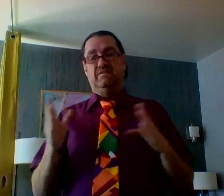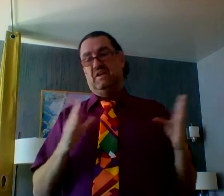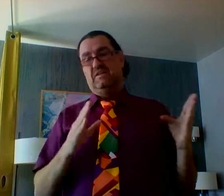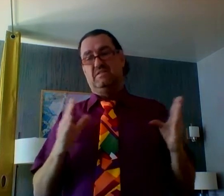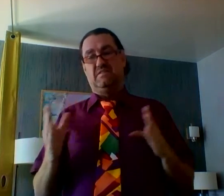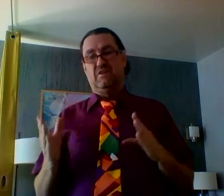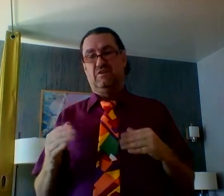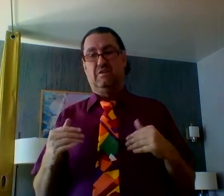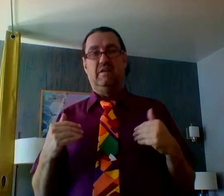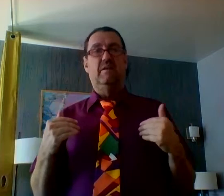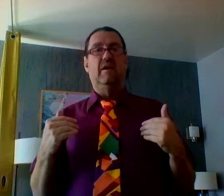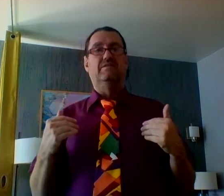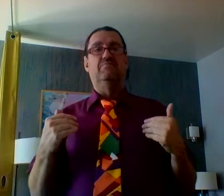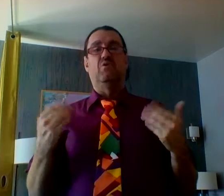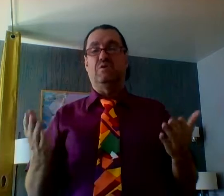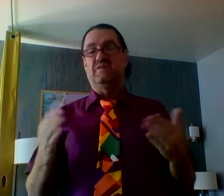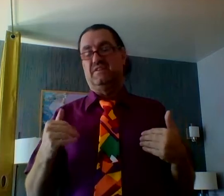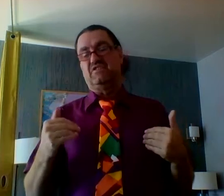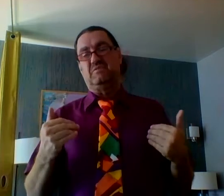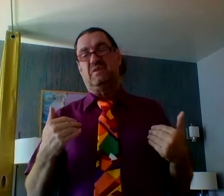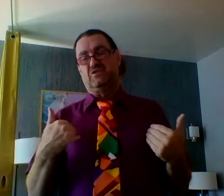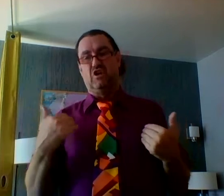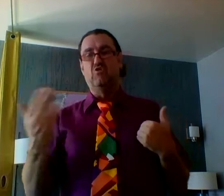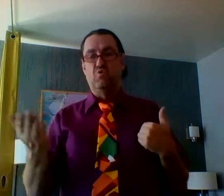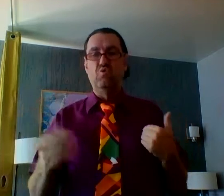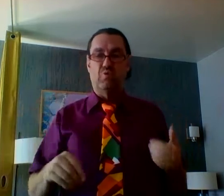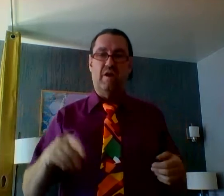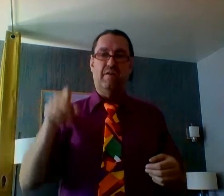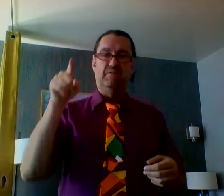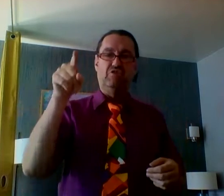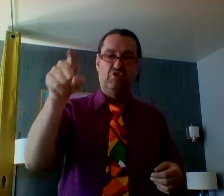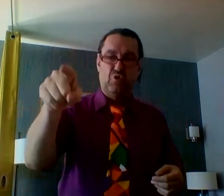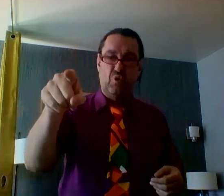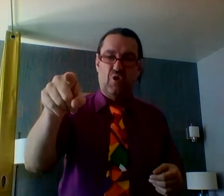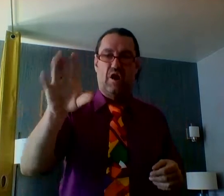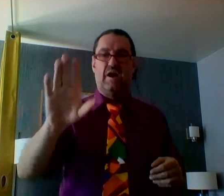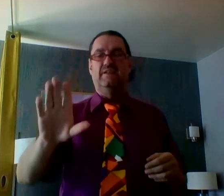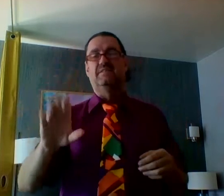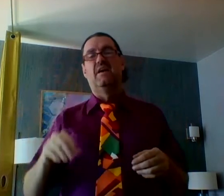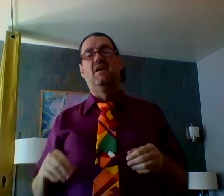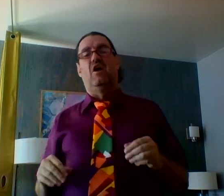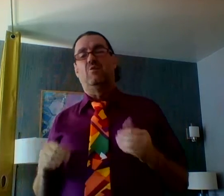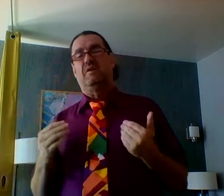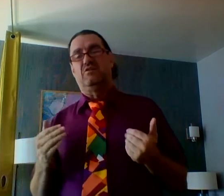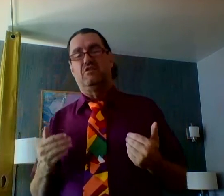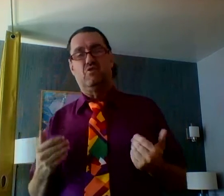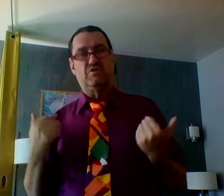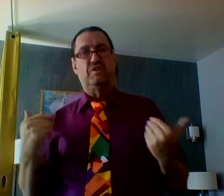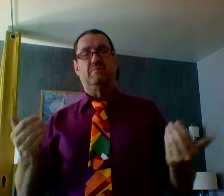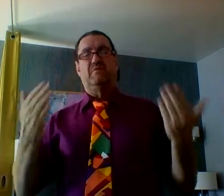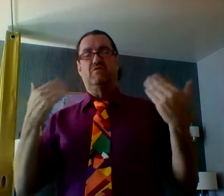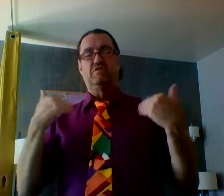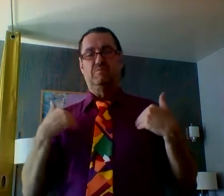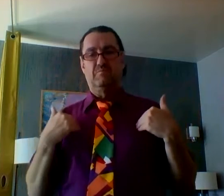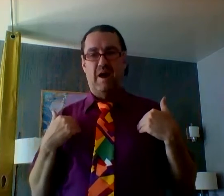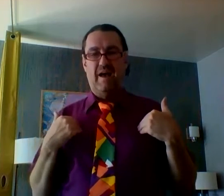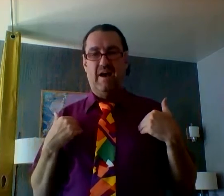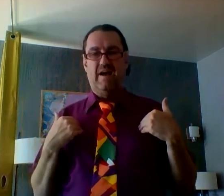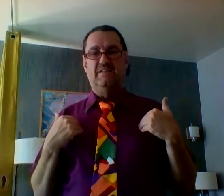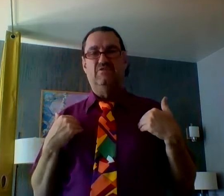not necessarily as important. It just depends on who, right? If it's your eyes are bigger than your stomach versus my eyes are